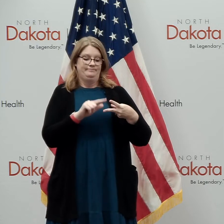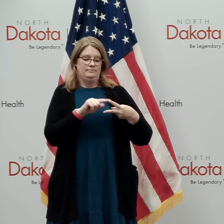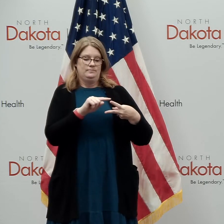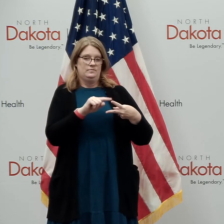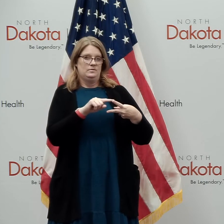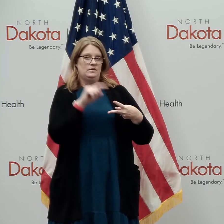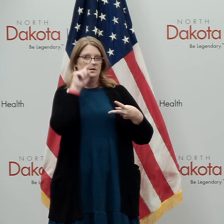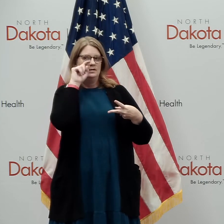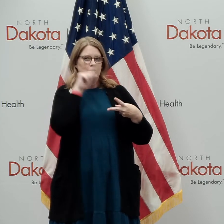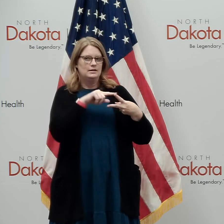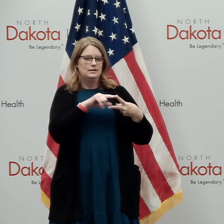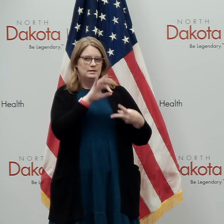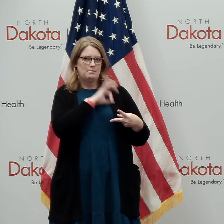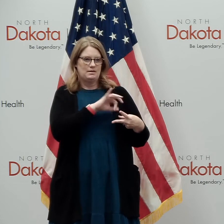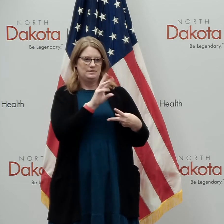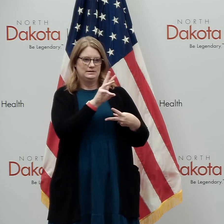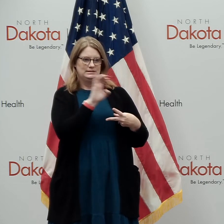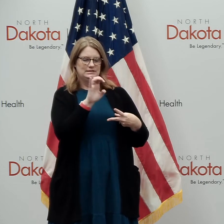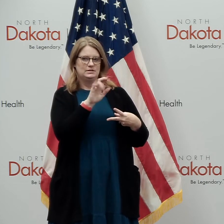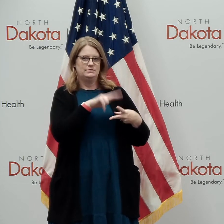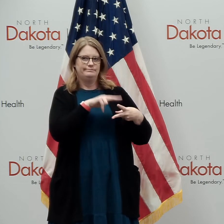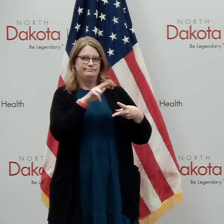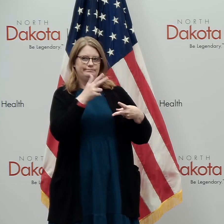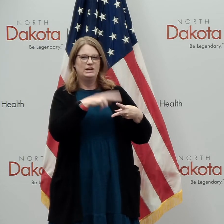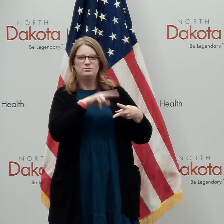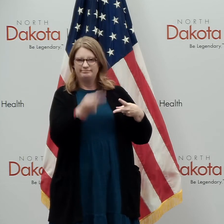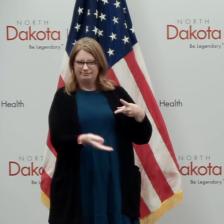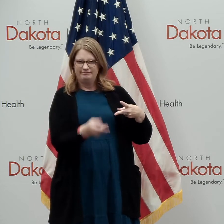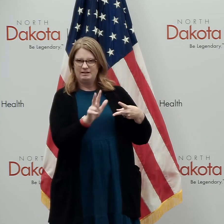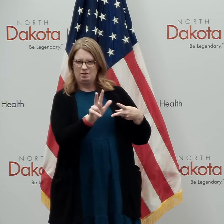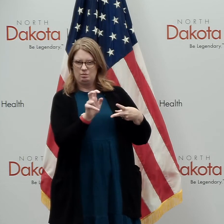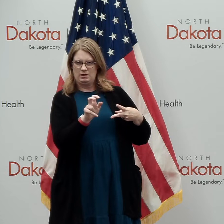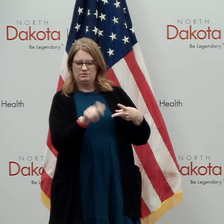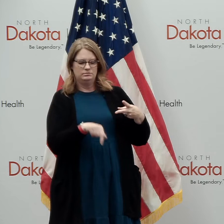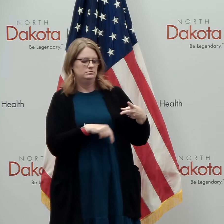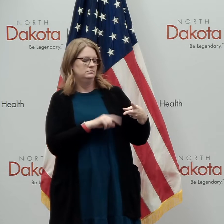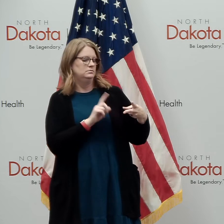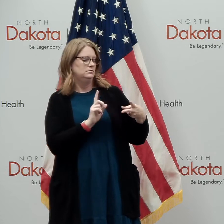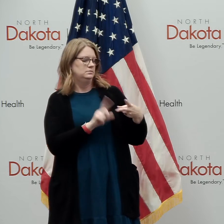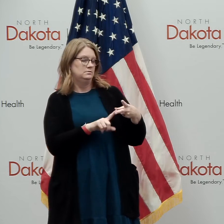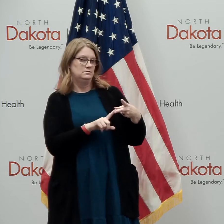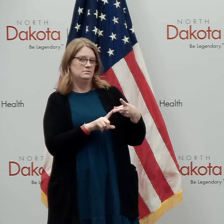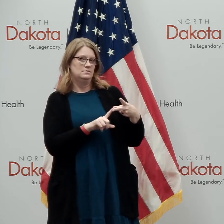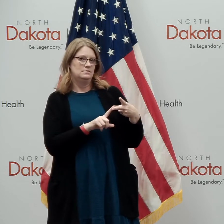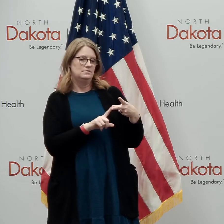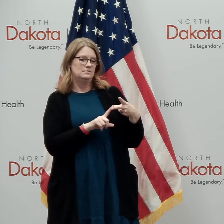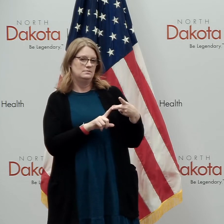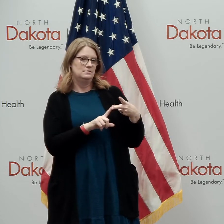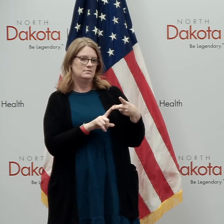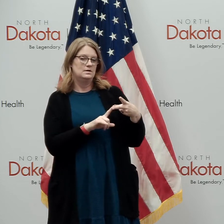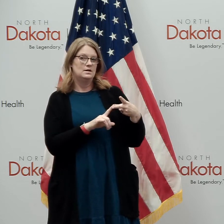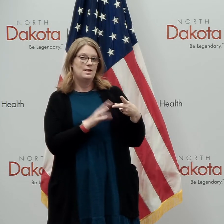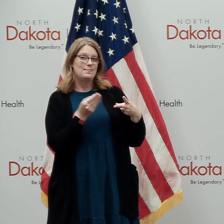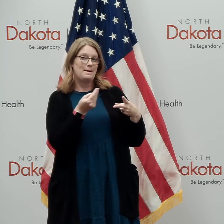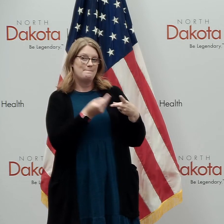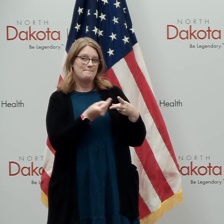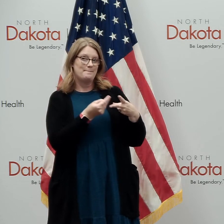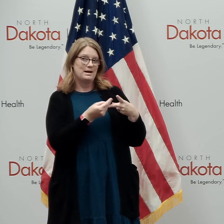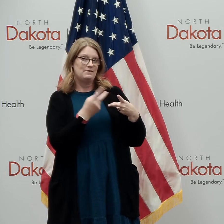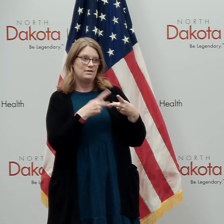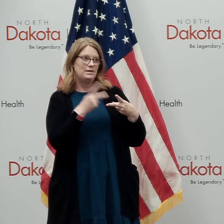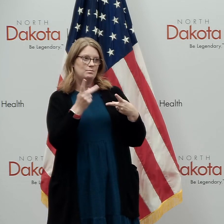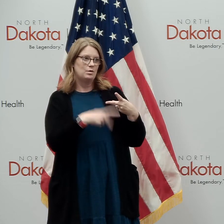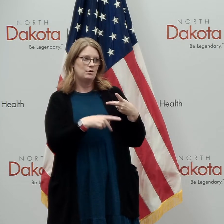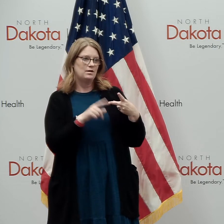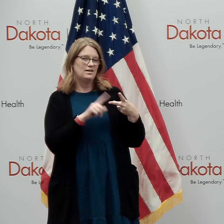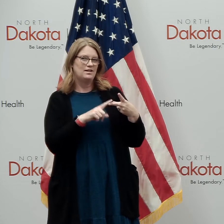where the benefit's going from $600 to $300. And then the second thing is the funds for this program are